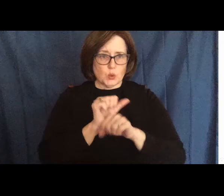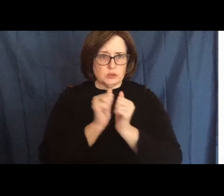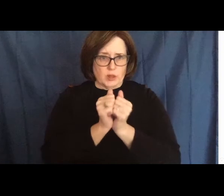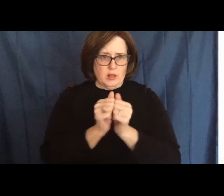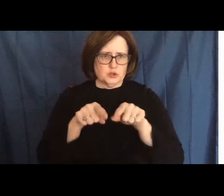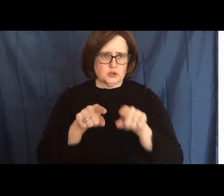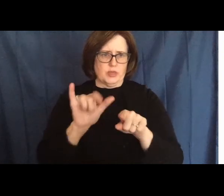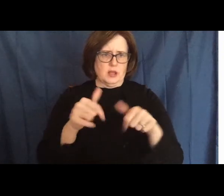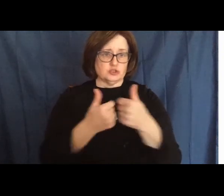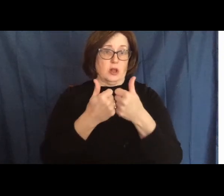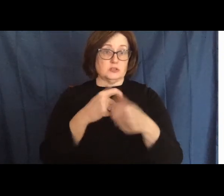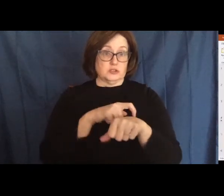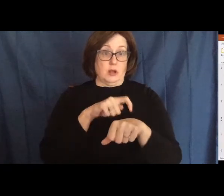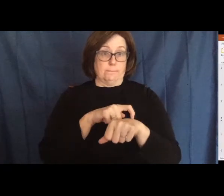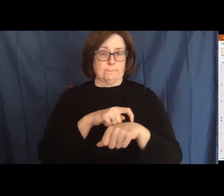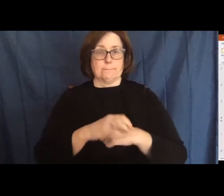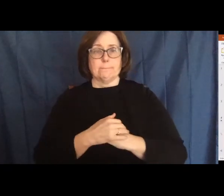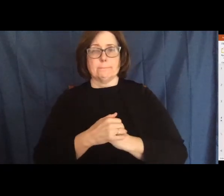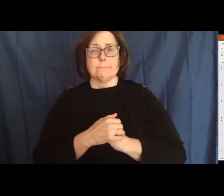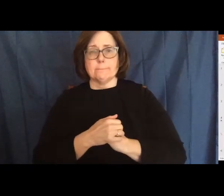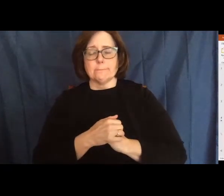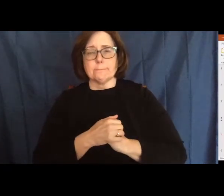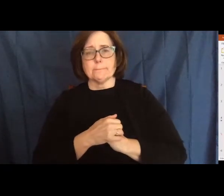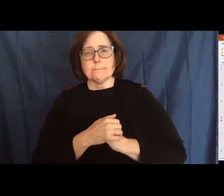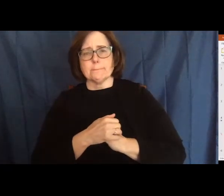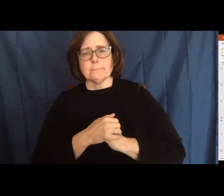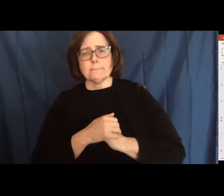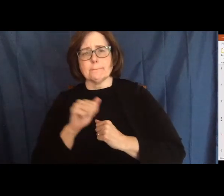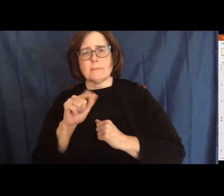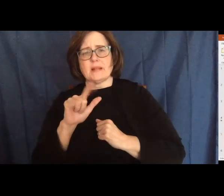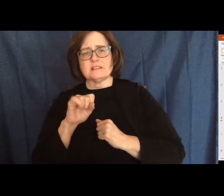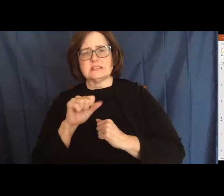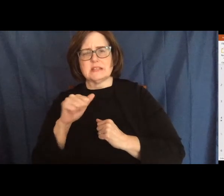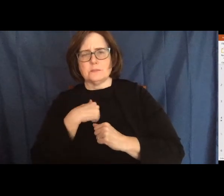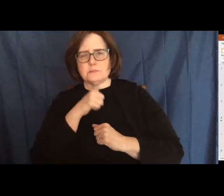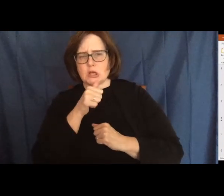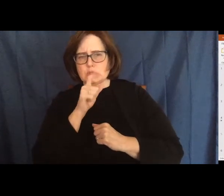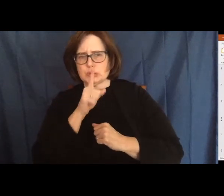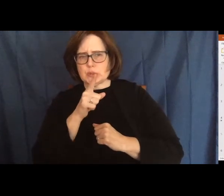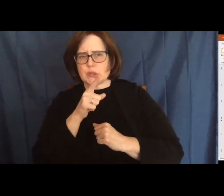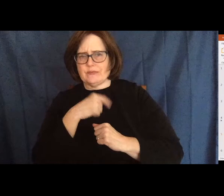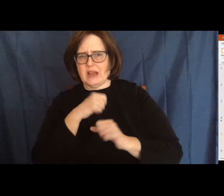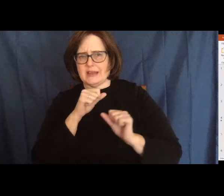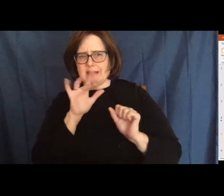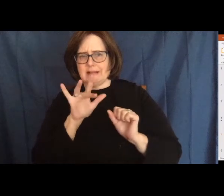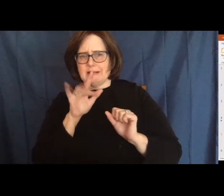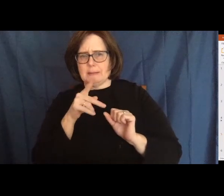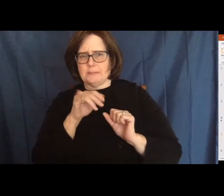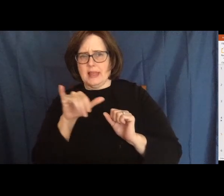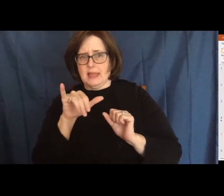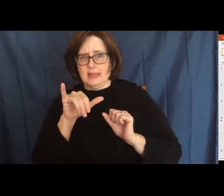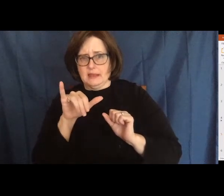home. Alisa, can you help? Yeah, I'm not sure if I can play the video. Do I just